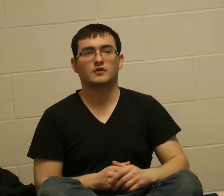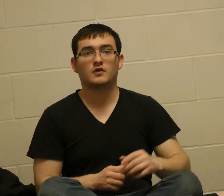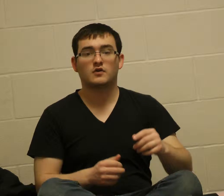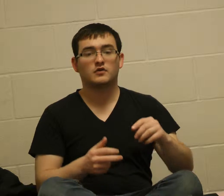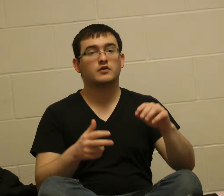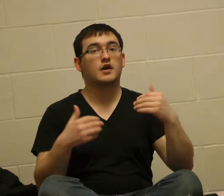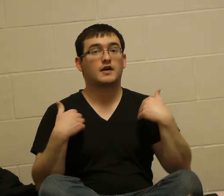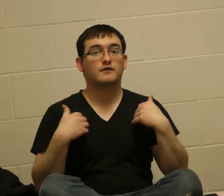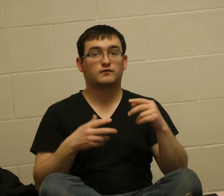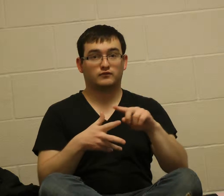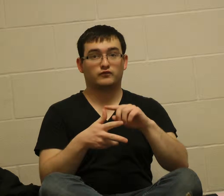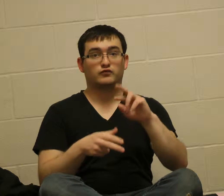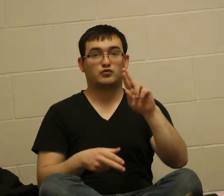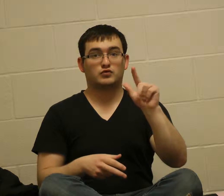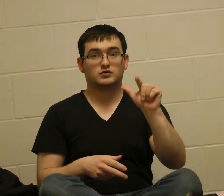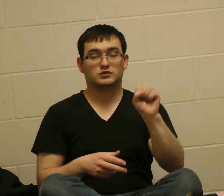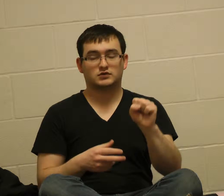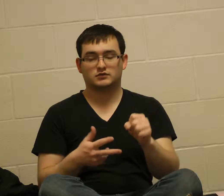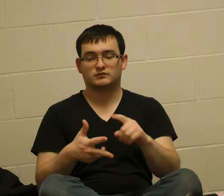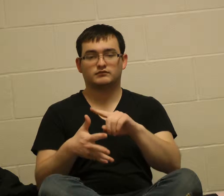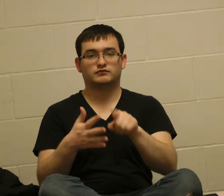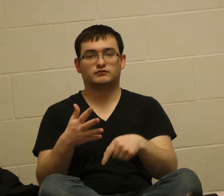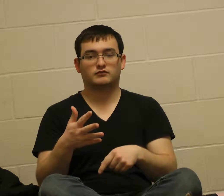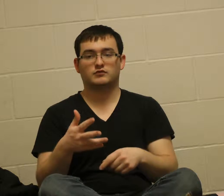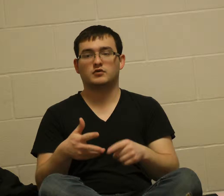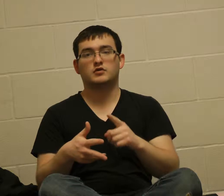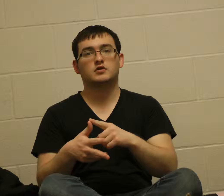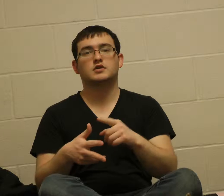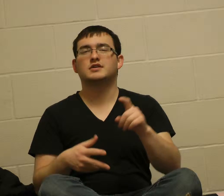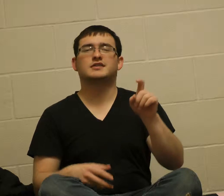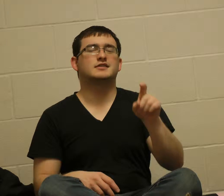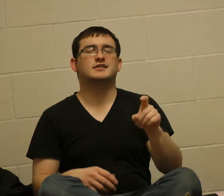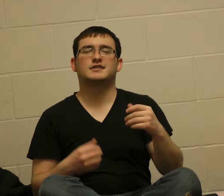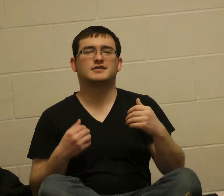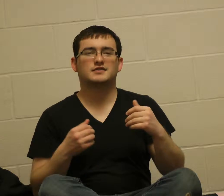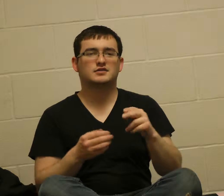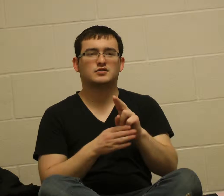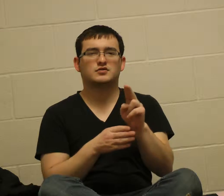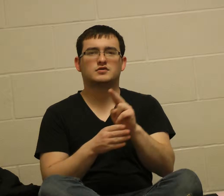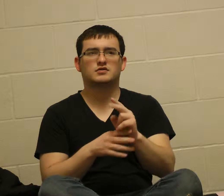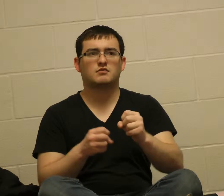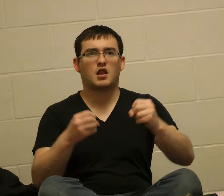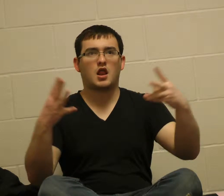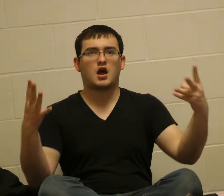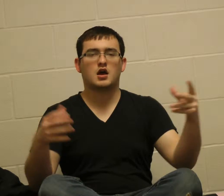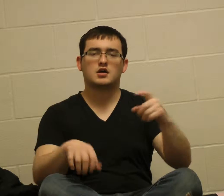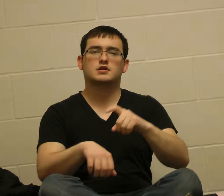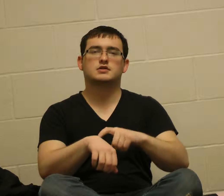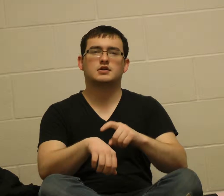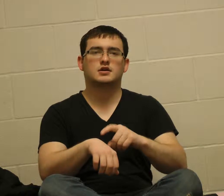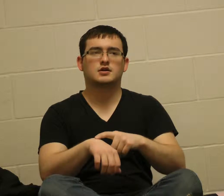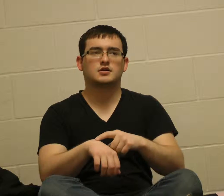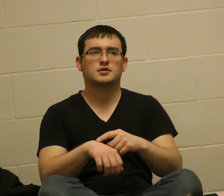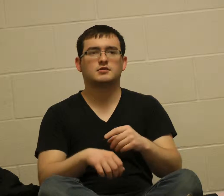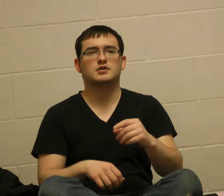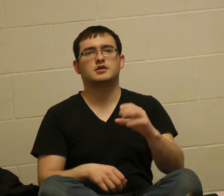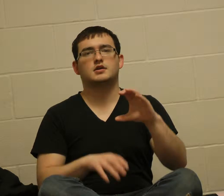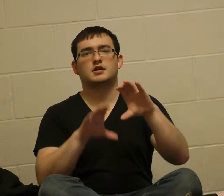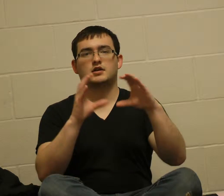that it shouldn't really take up that much time in class. Because you are viewing these videos online, a lot of the class time then will